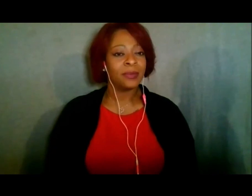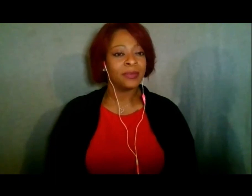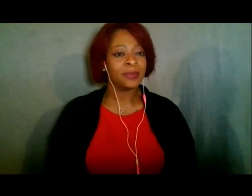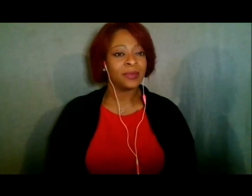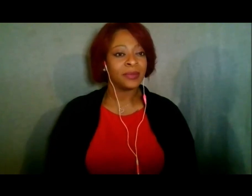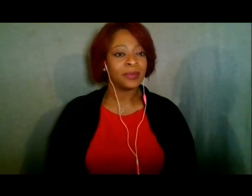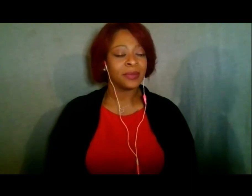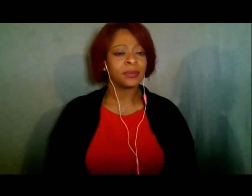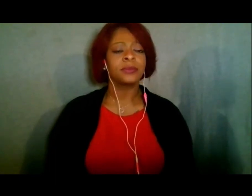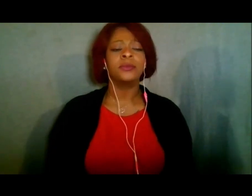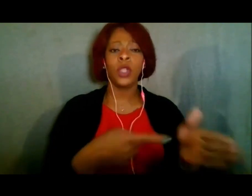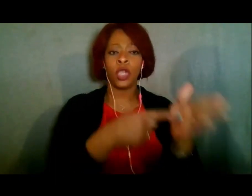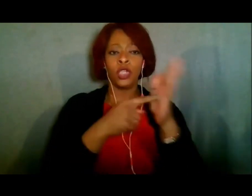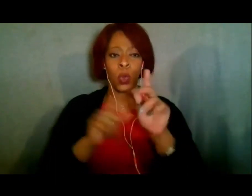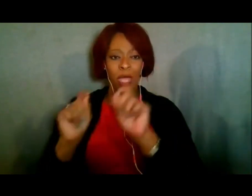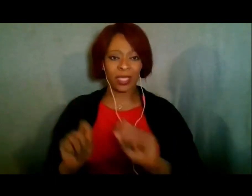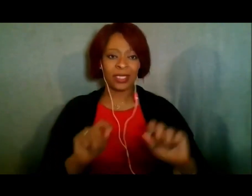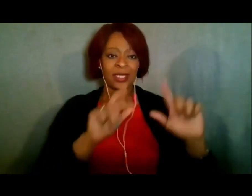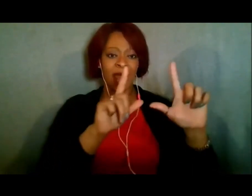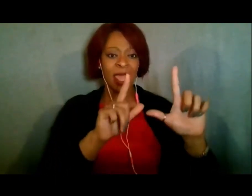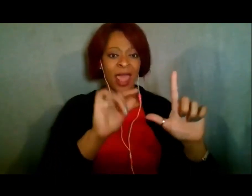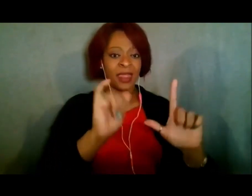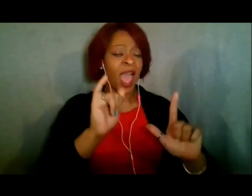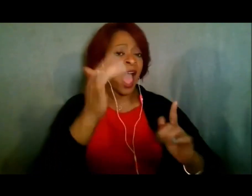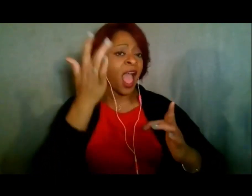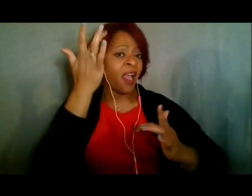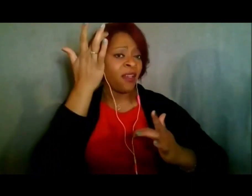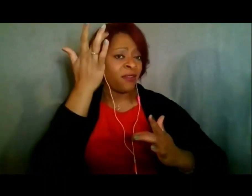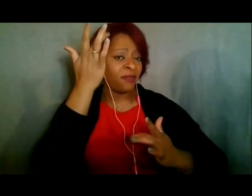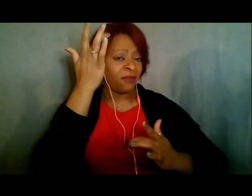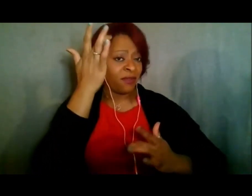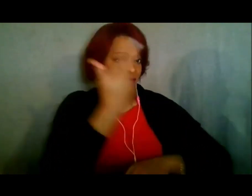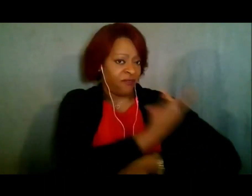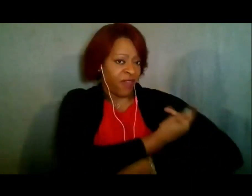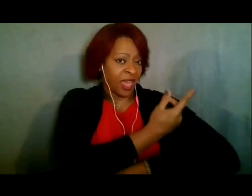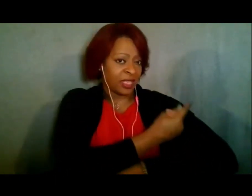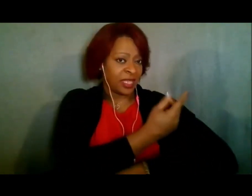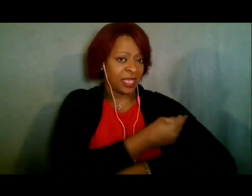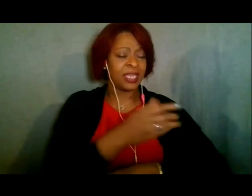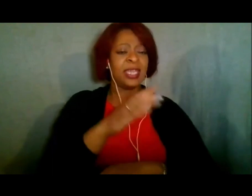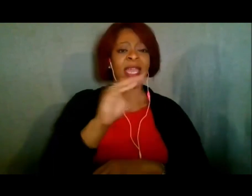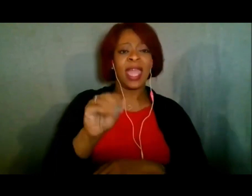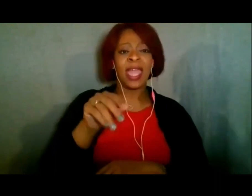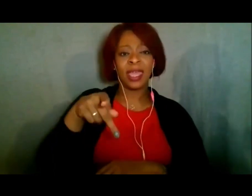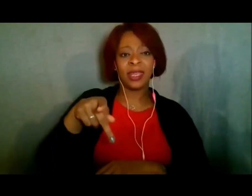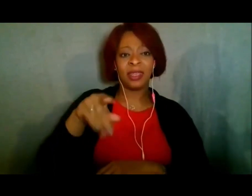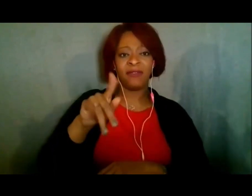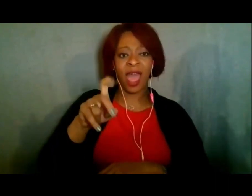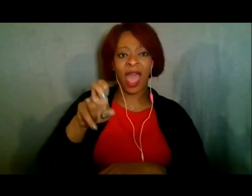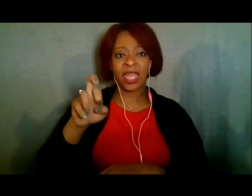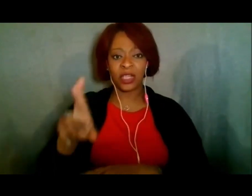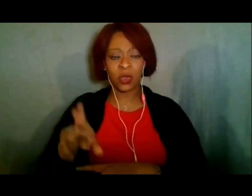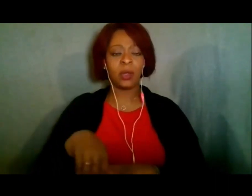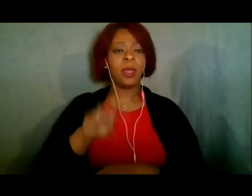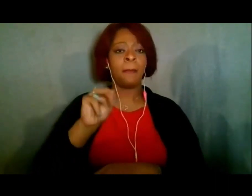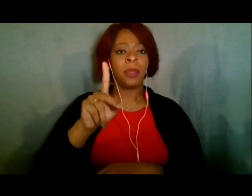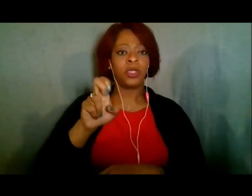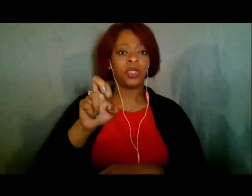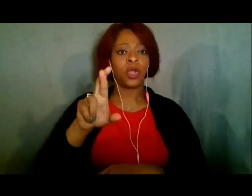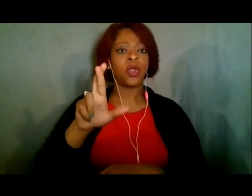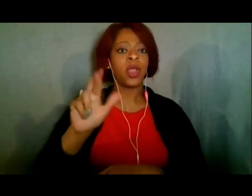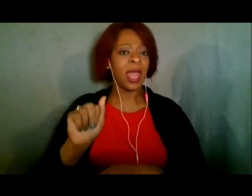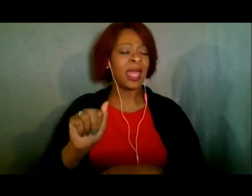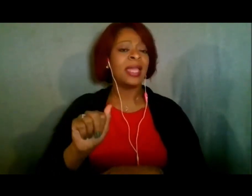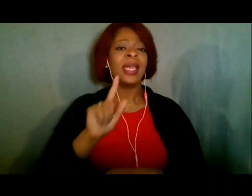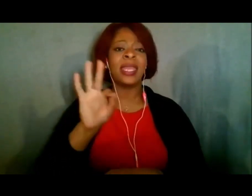So you showed us a slide that showed that the vaccines from Pfizer and Moderna are both around 95% effective. What's